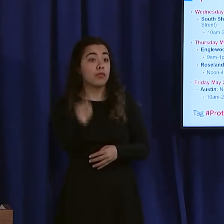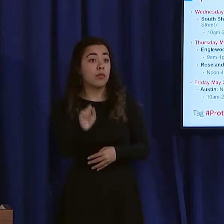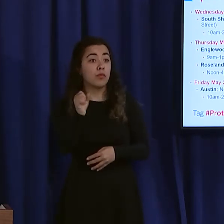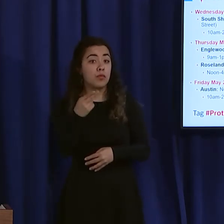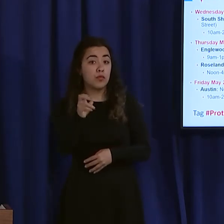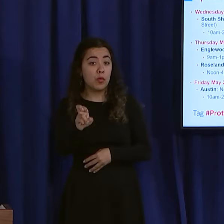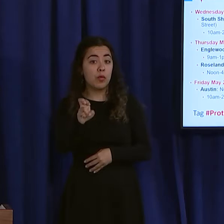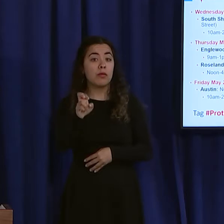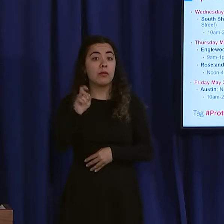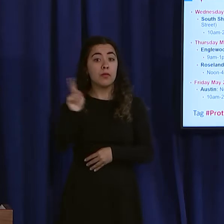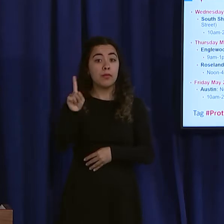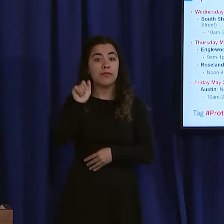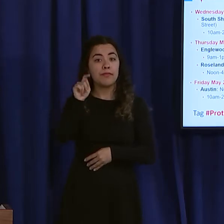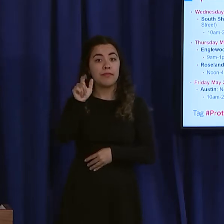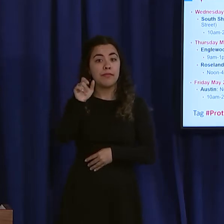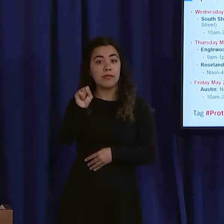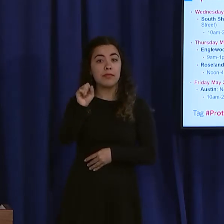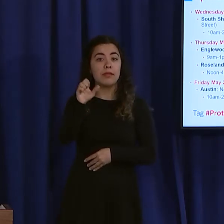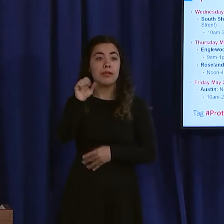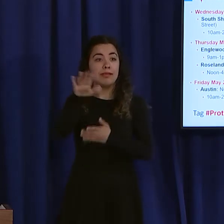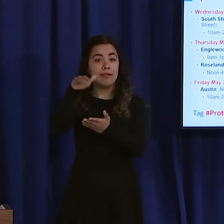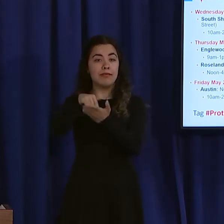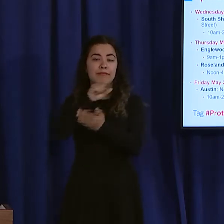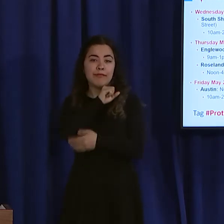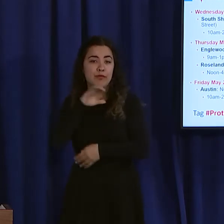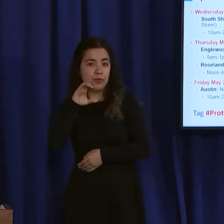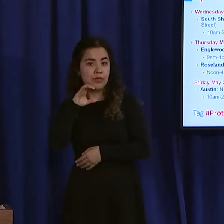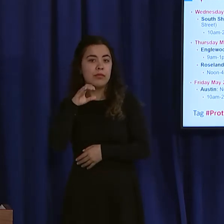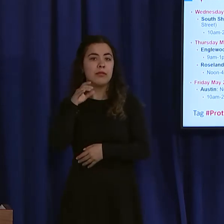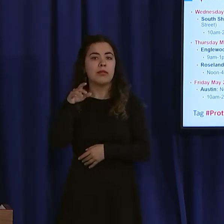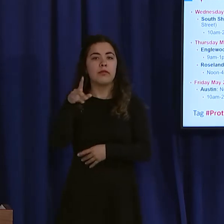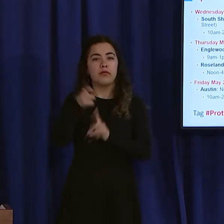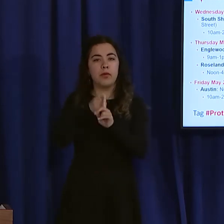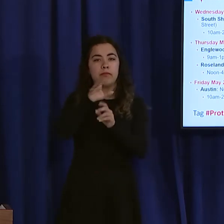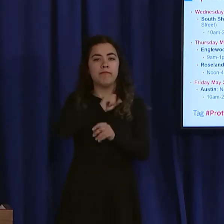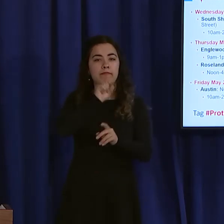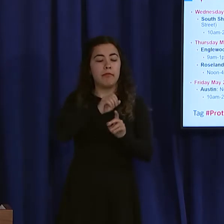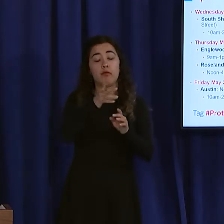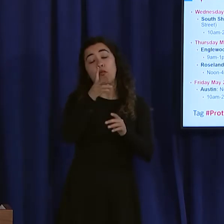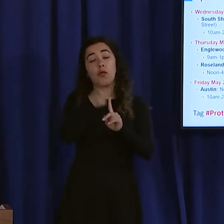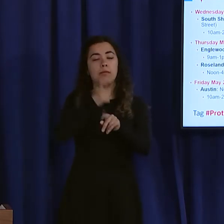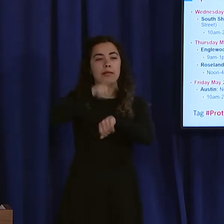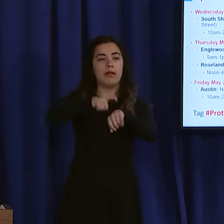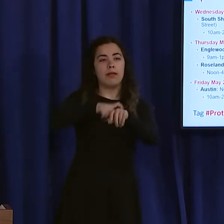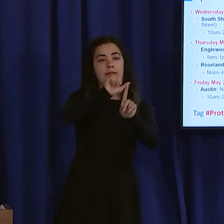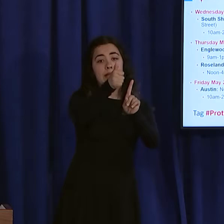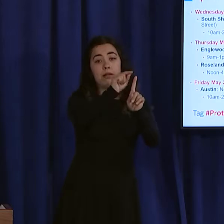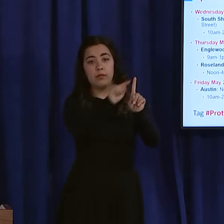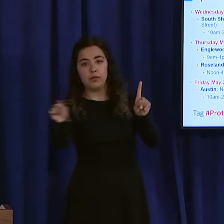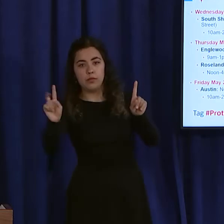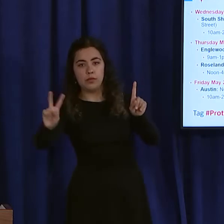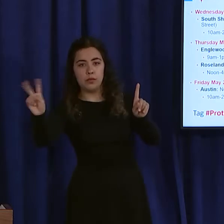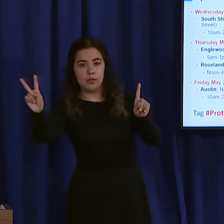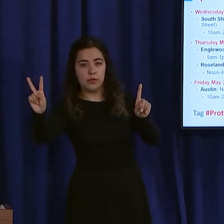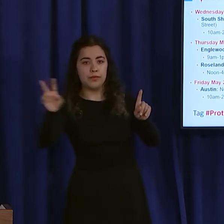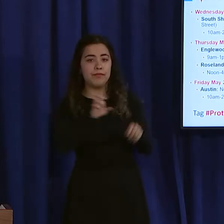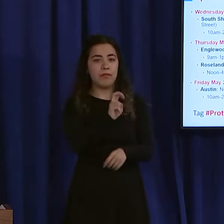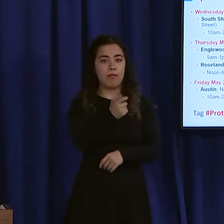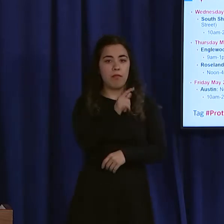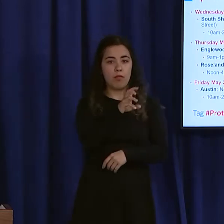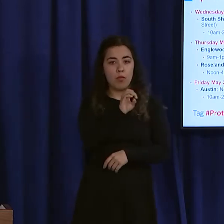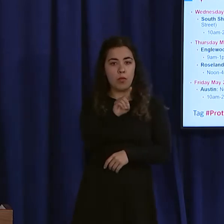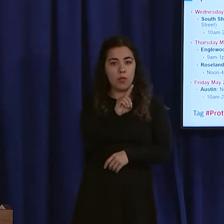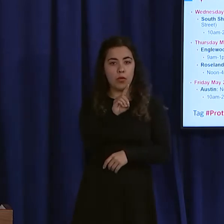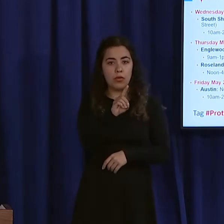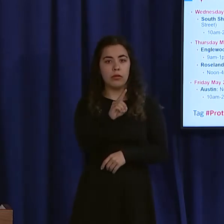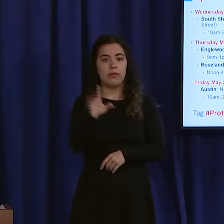Senior Center from 10 to 2. We'll be in Englewood on Thursday at the Red Shield Salvation Army from 9 to 1. We'll be in Roseland at Chicago Cred,